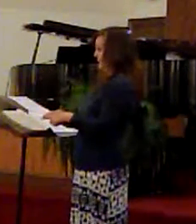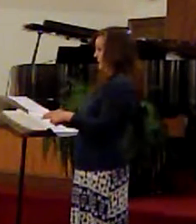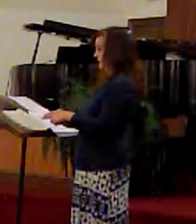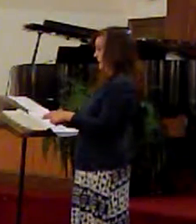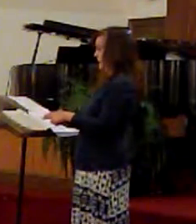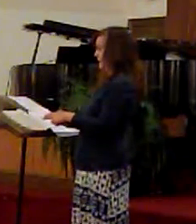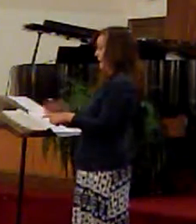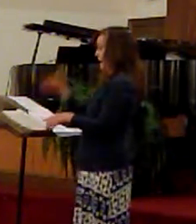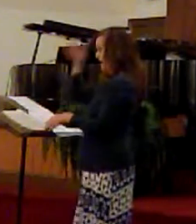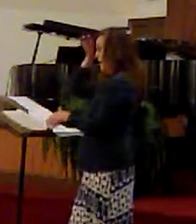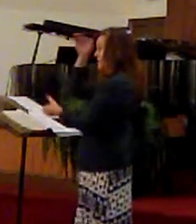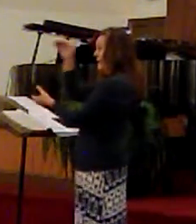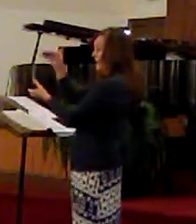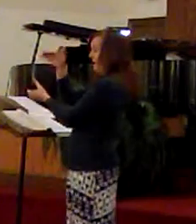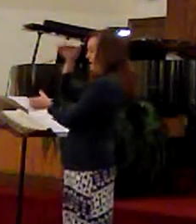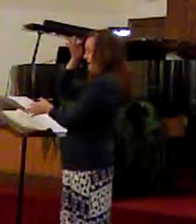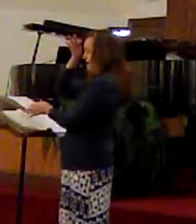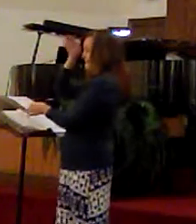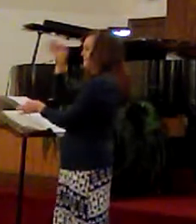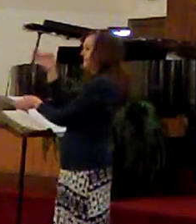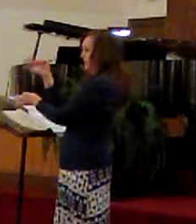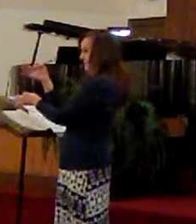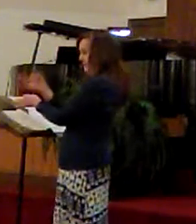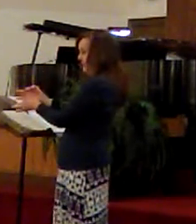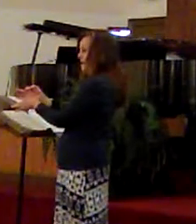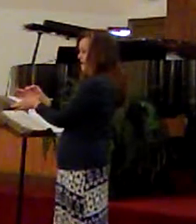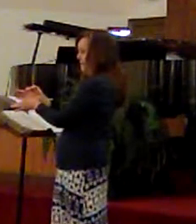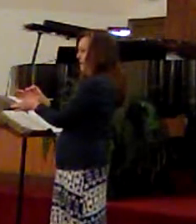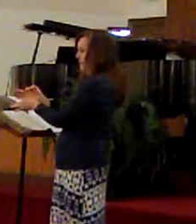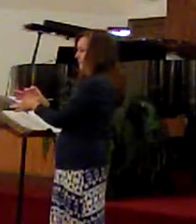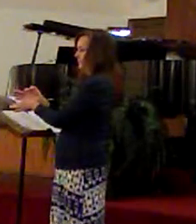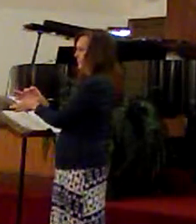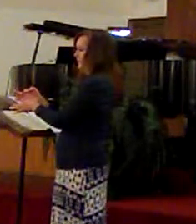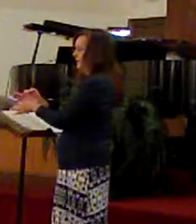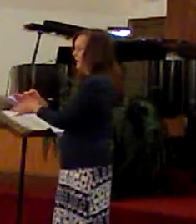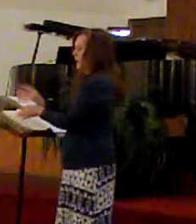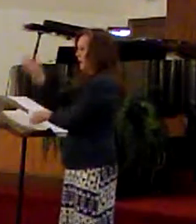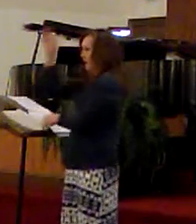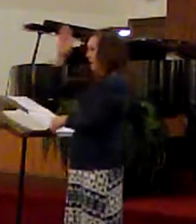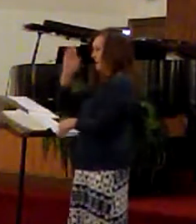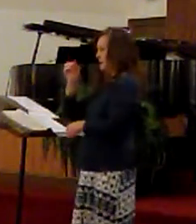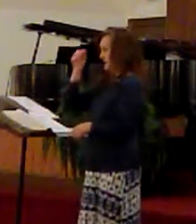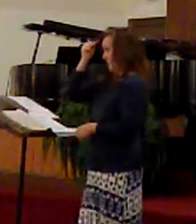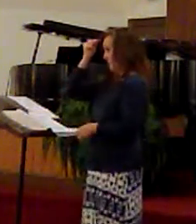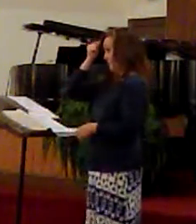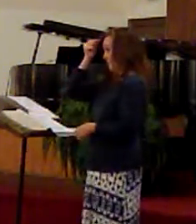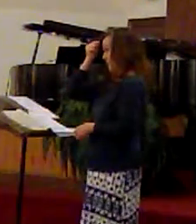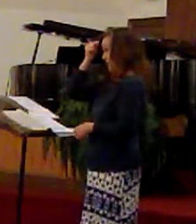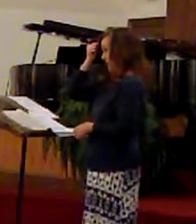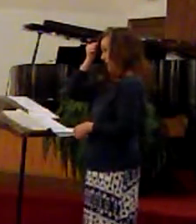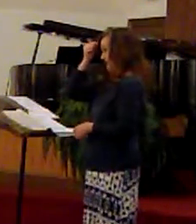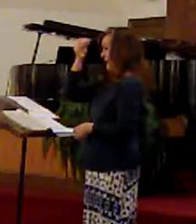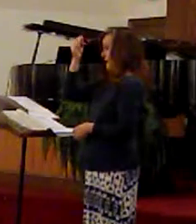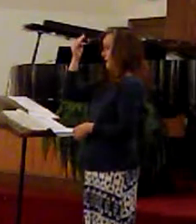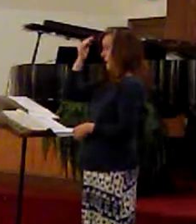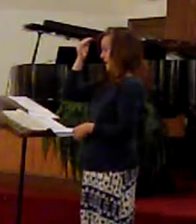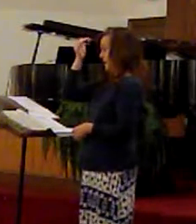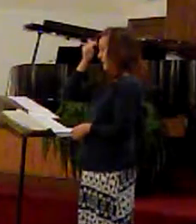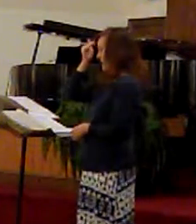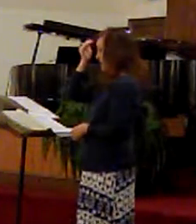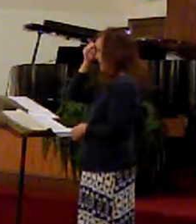So I've got to understand that God was infinite. In other words, his mind, his knowledge,